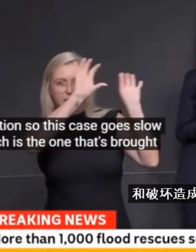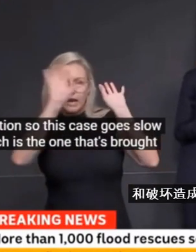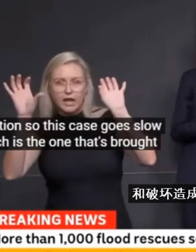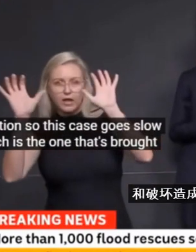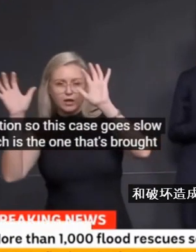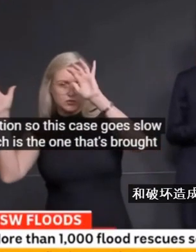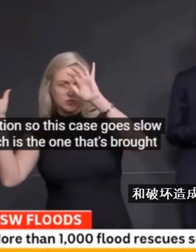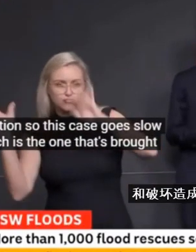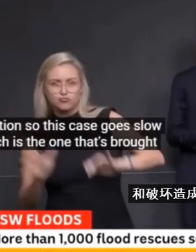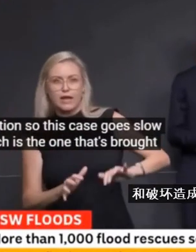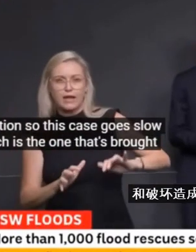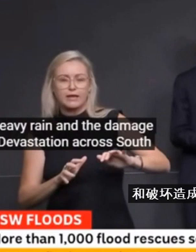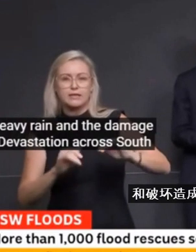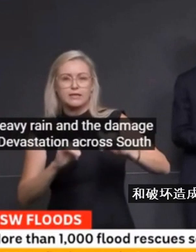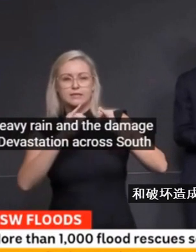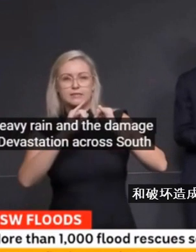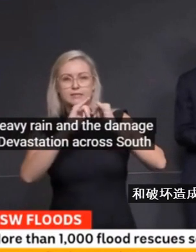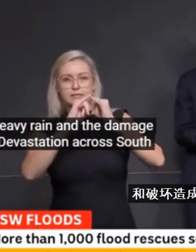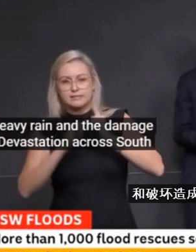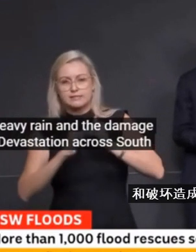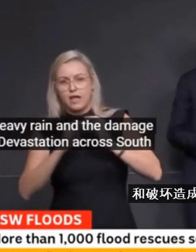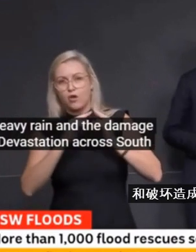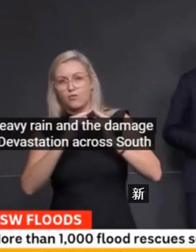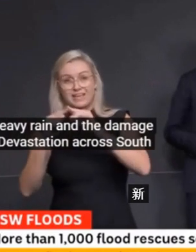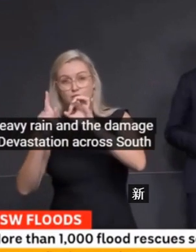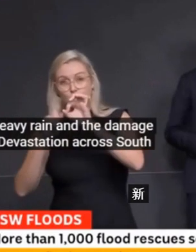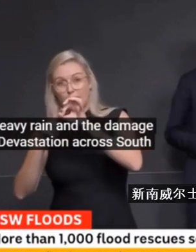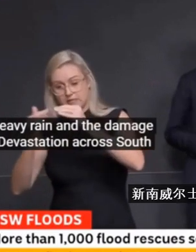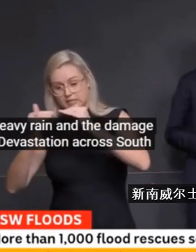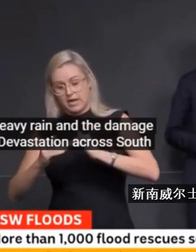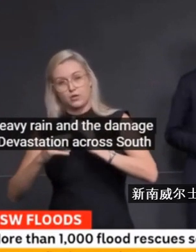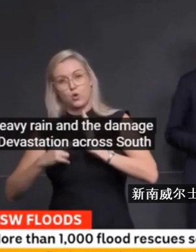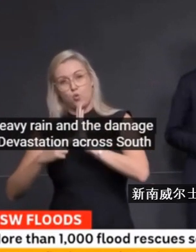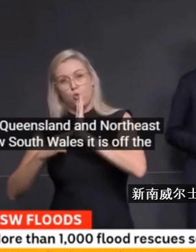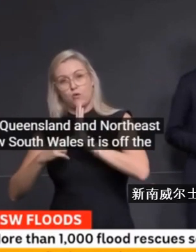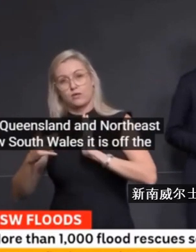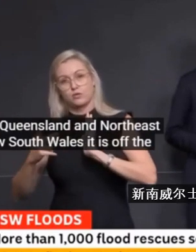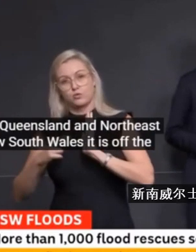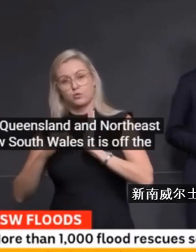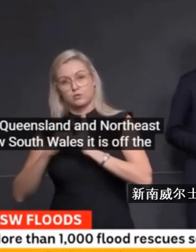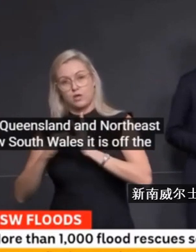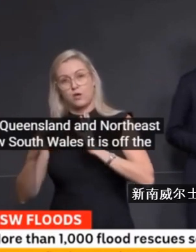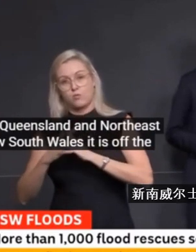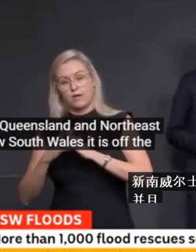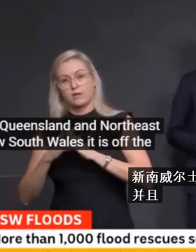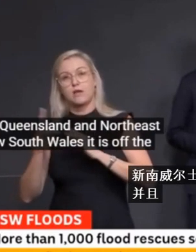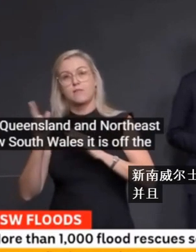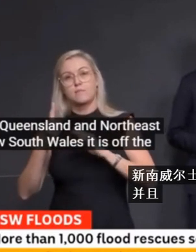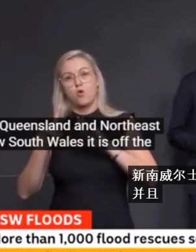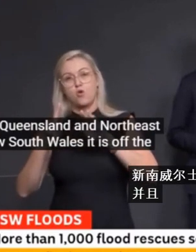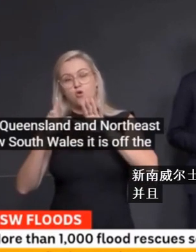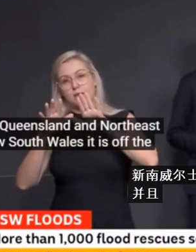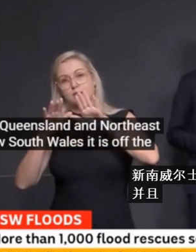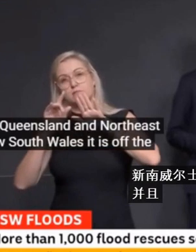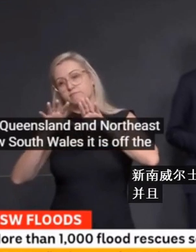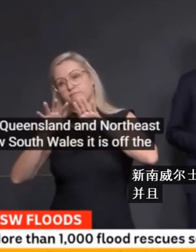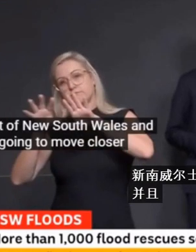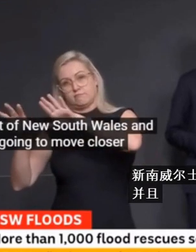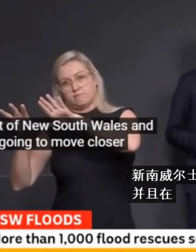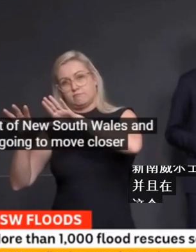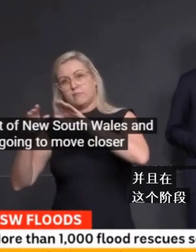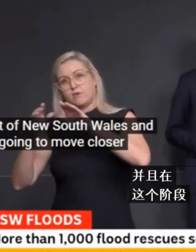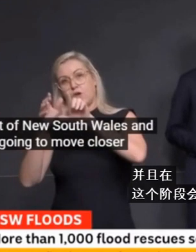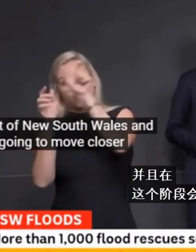and the devastation across southeast Queensland and northeast New South Wales, it is off the coast of New South Wales and going to move